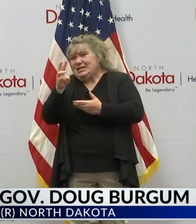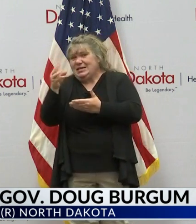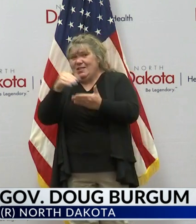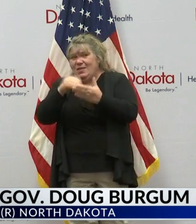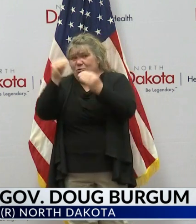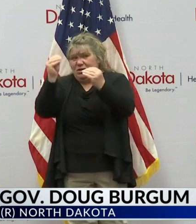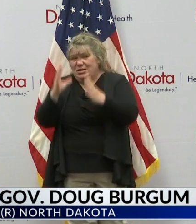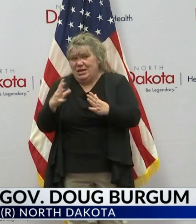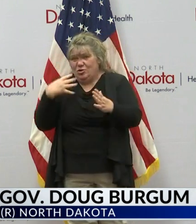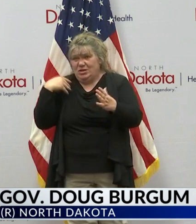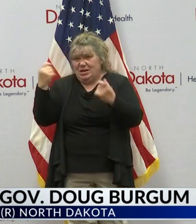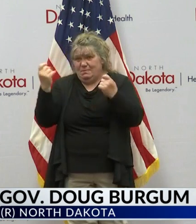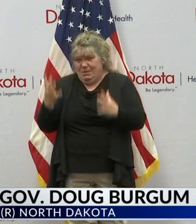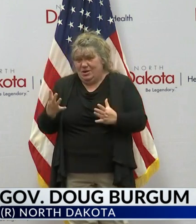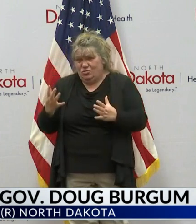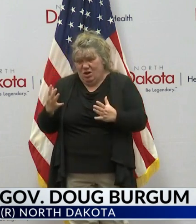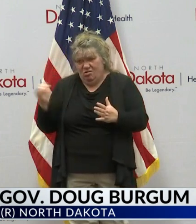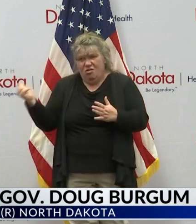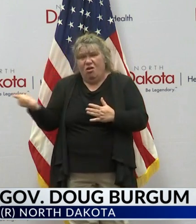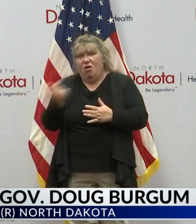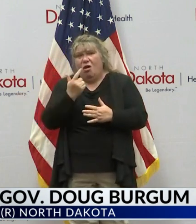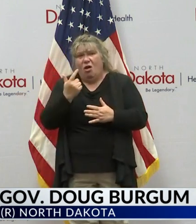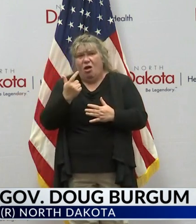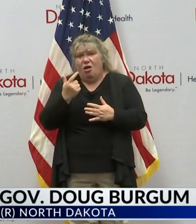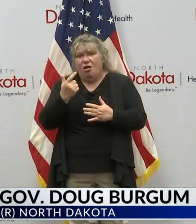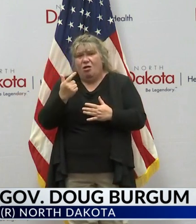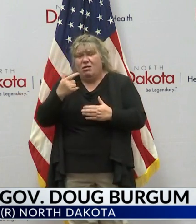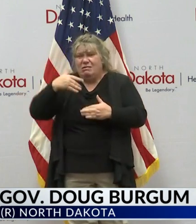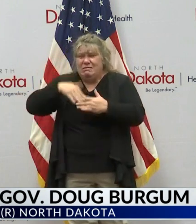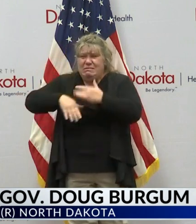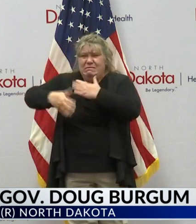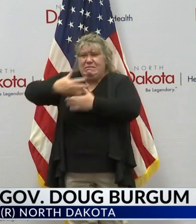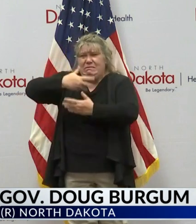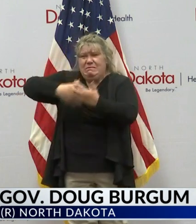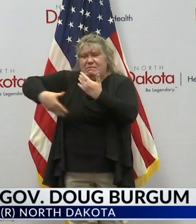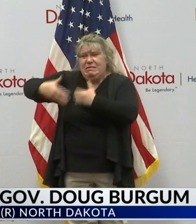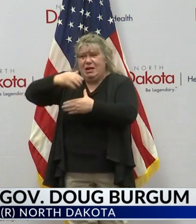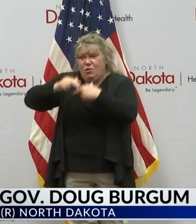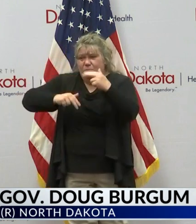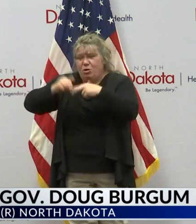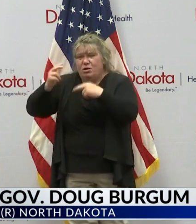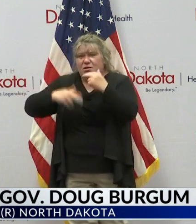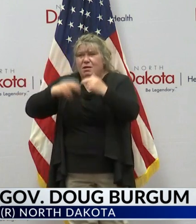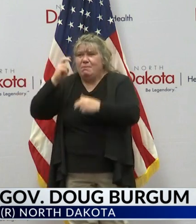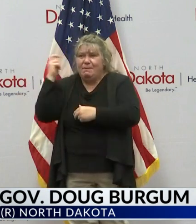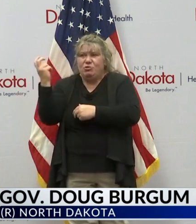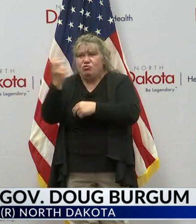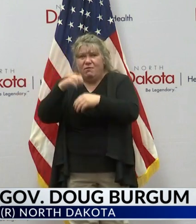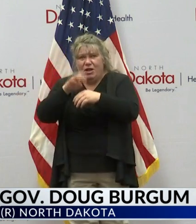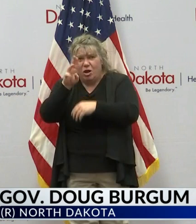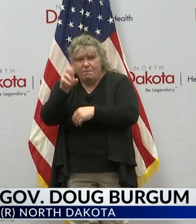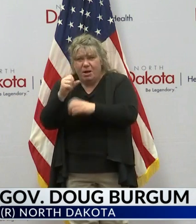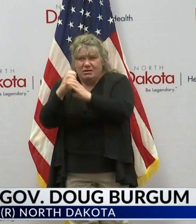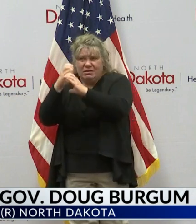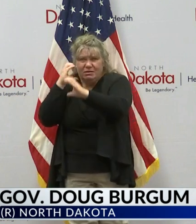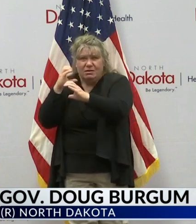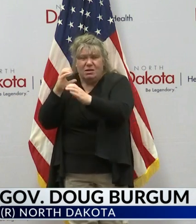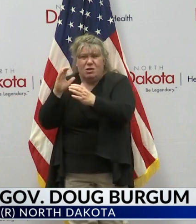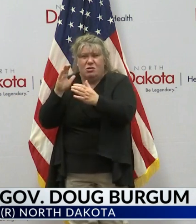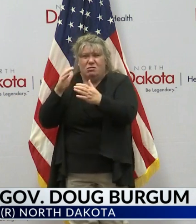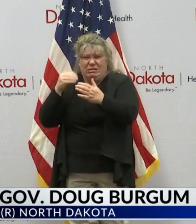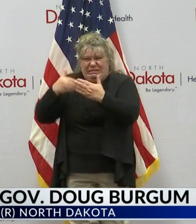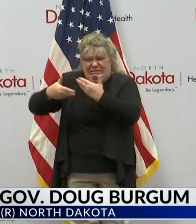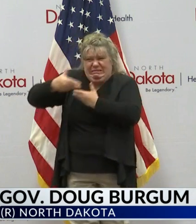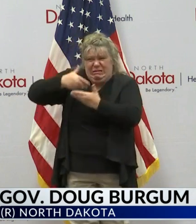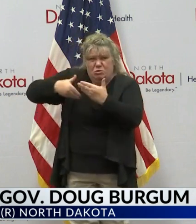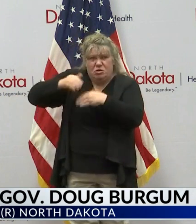16,000 teachers and administrators all entering back into buildings, perhaps traveling there on a bus, where they've got close contact